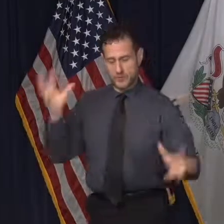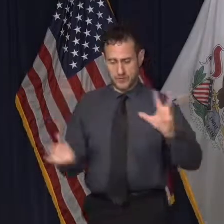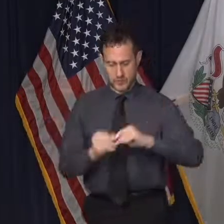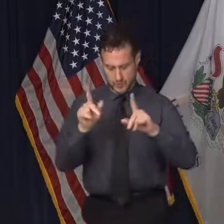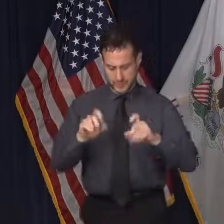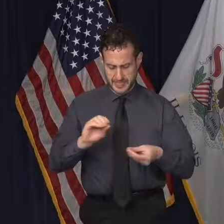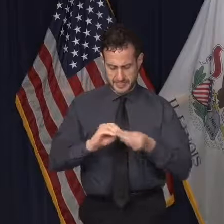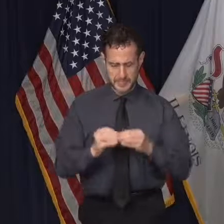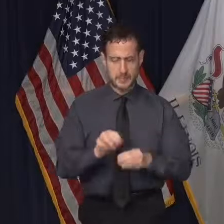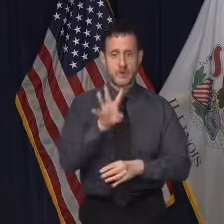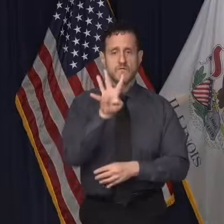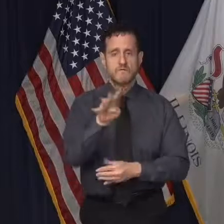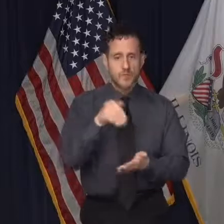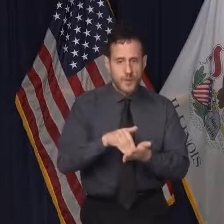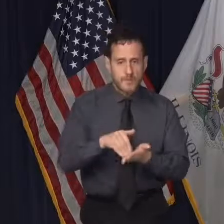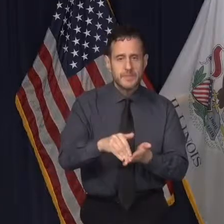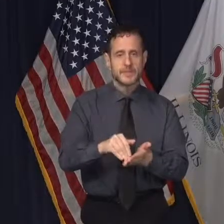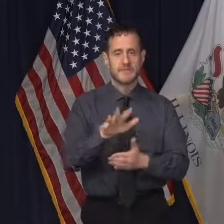to